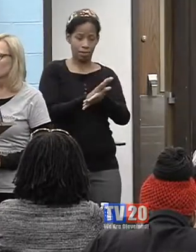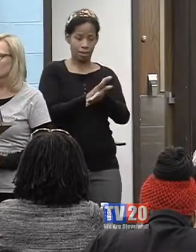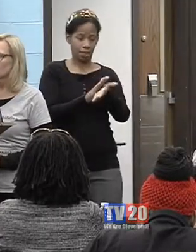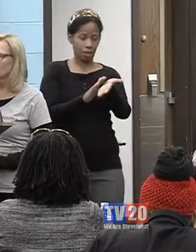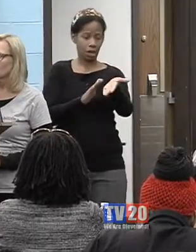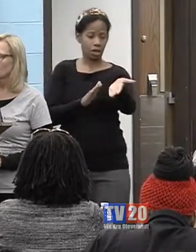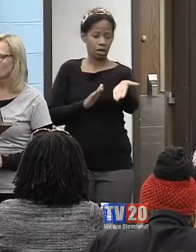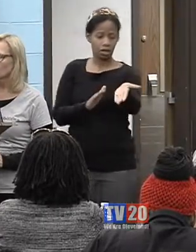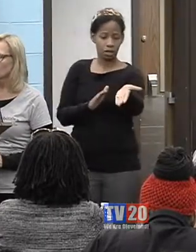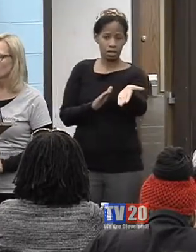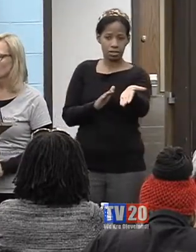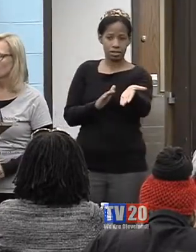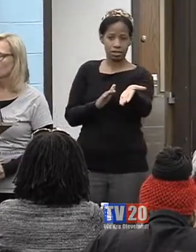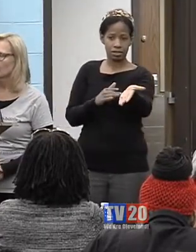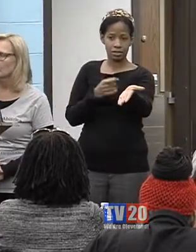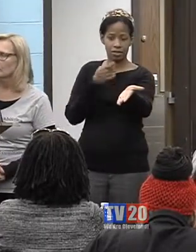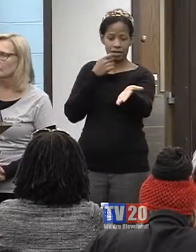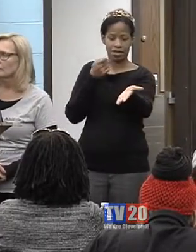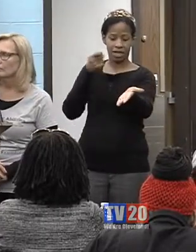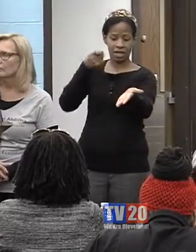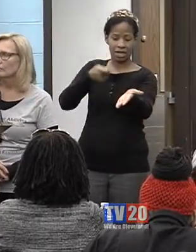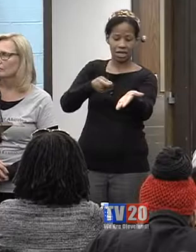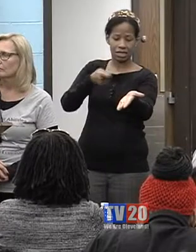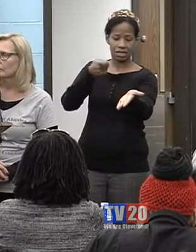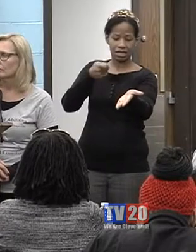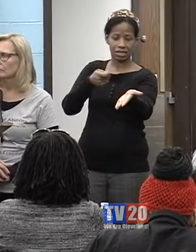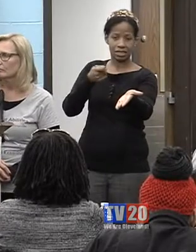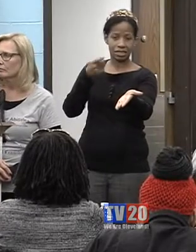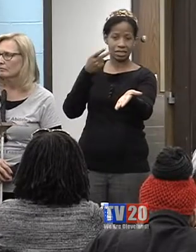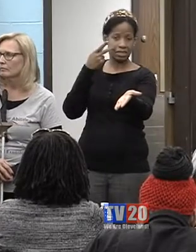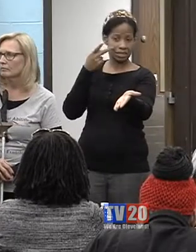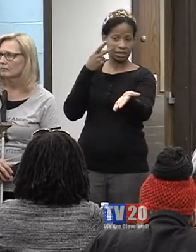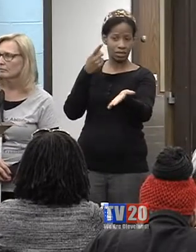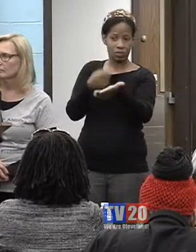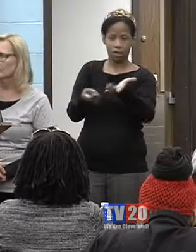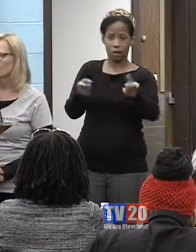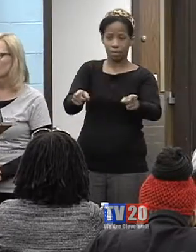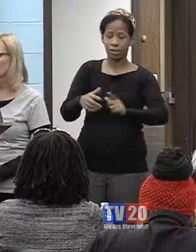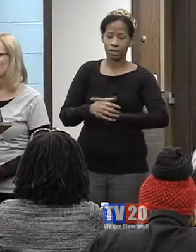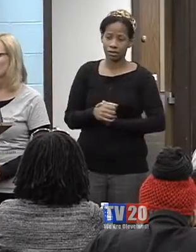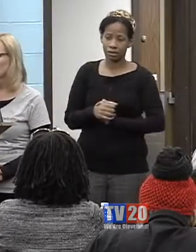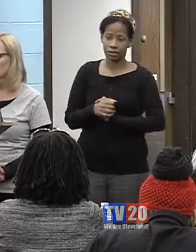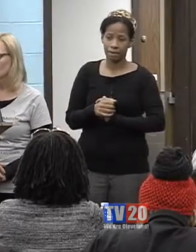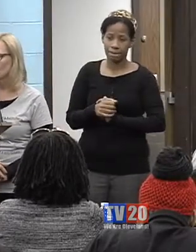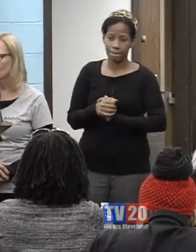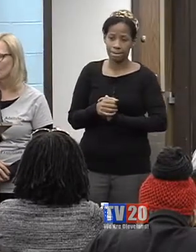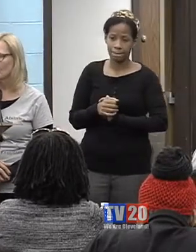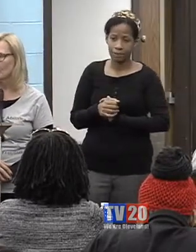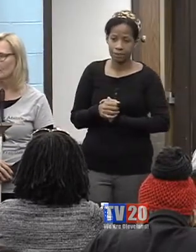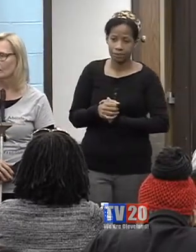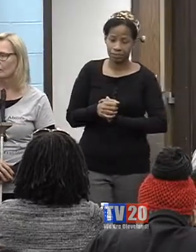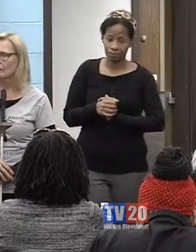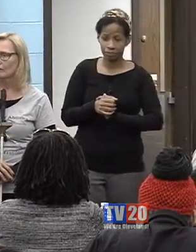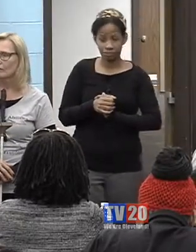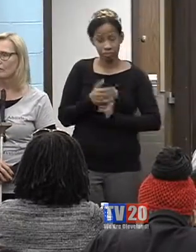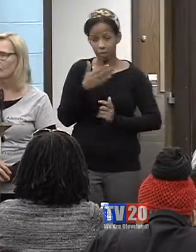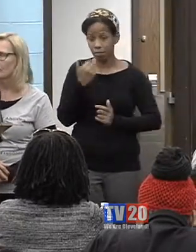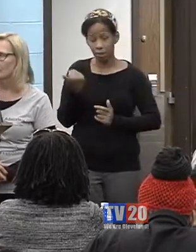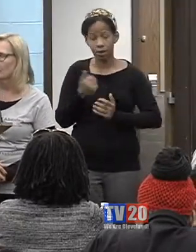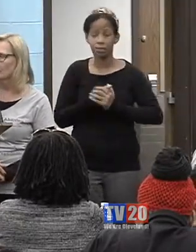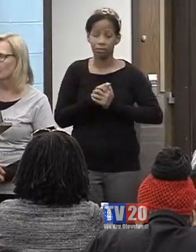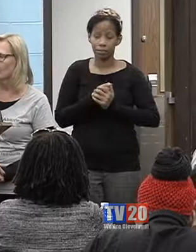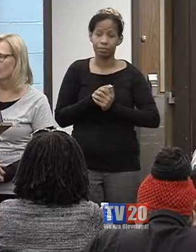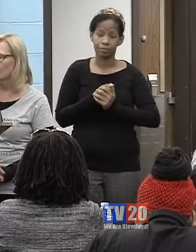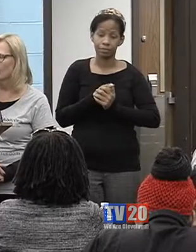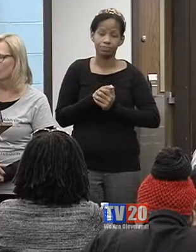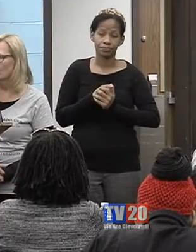your shoulder, and put a paper by where the sunlight is, and see if you can't see better. That's full spectrum